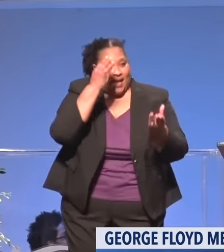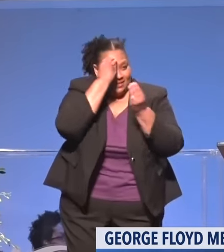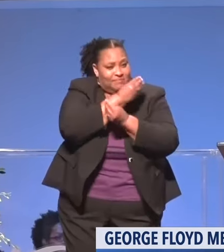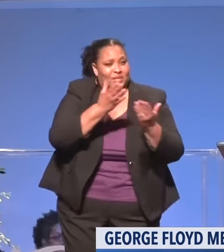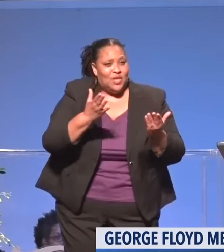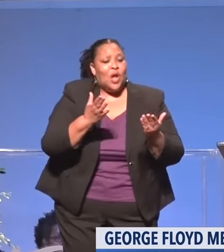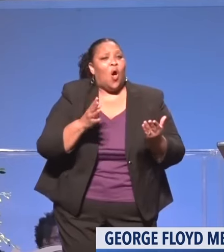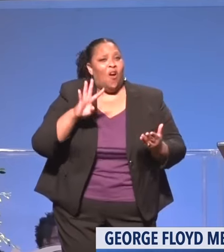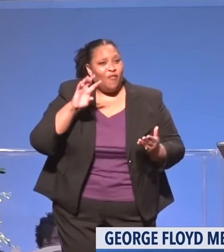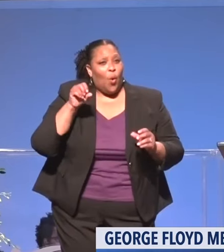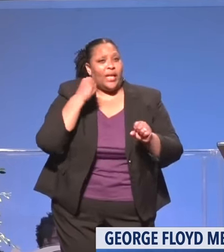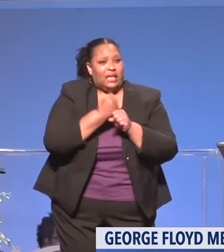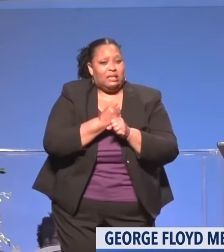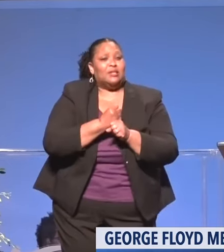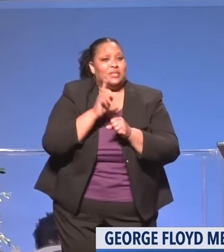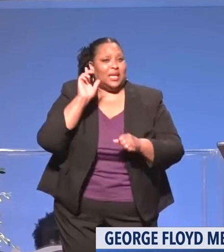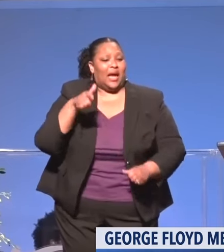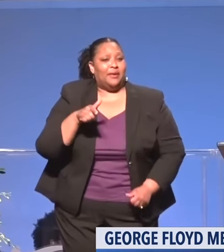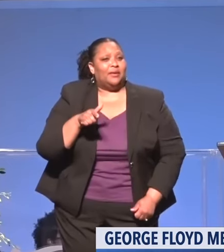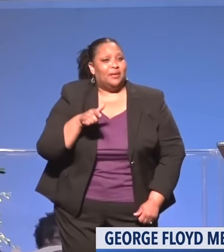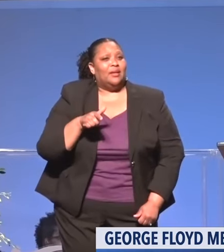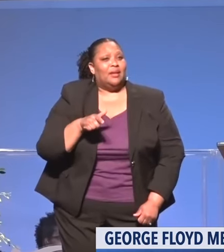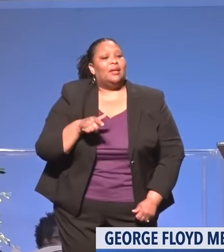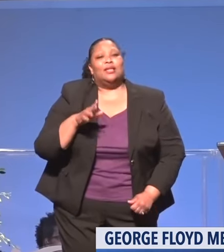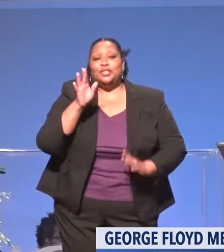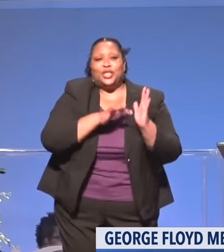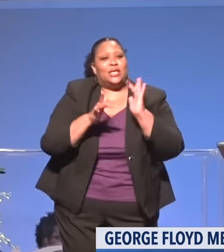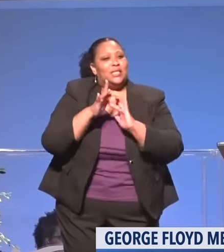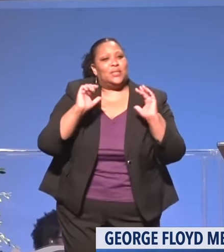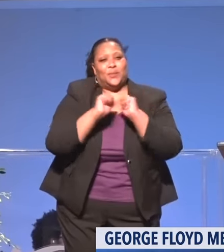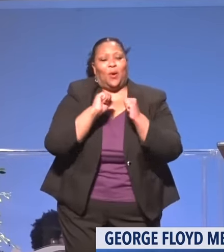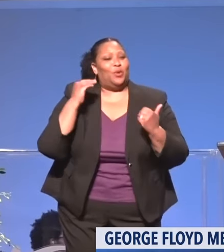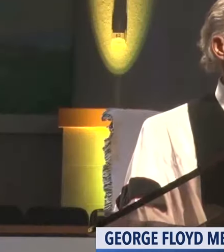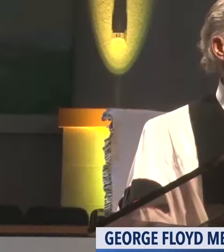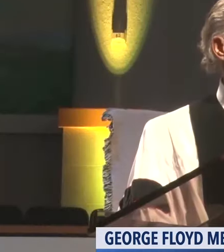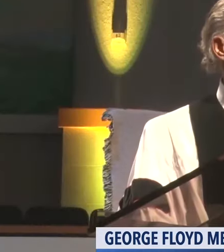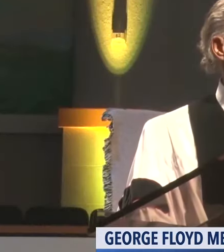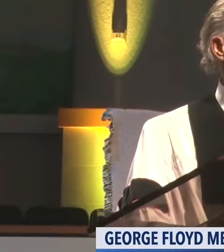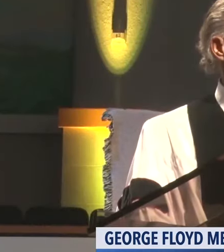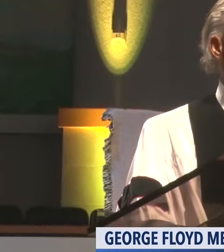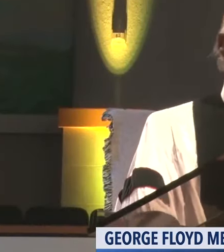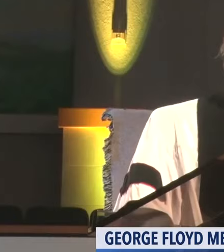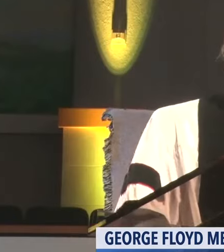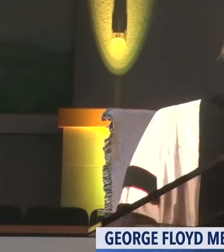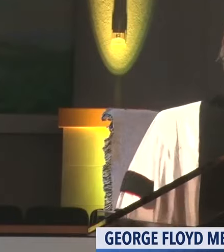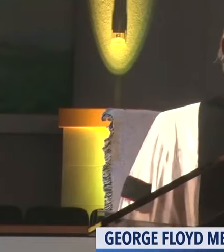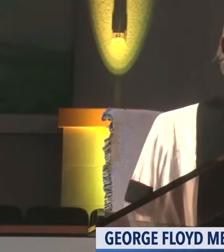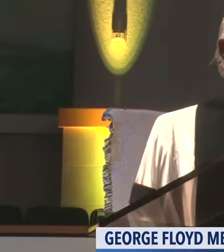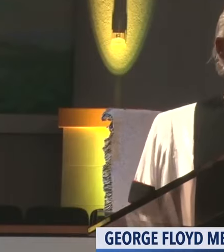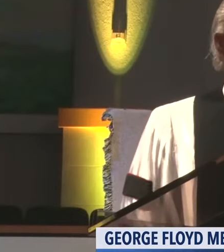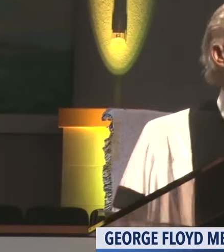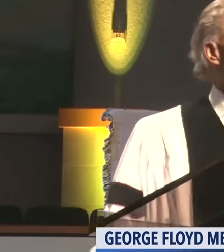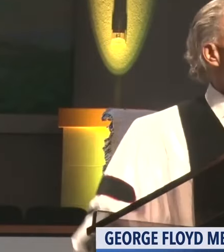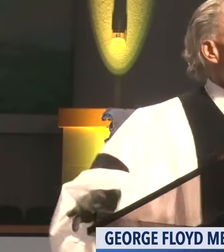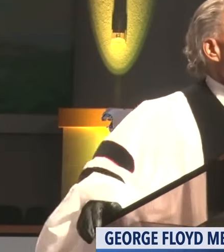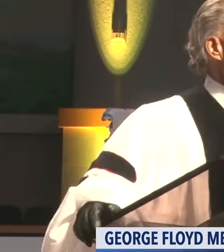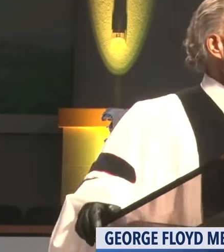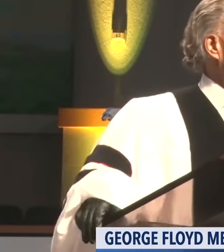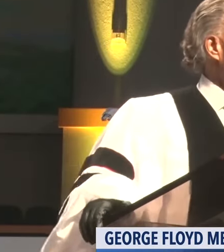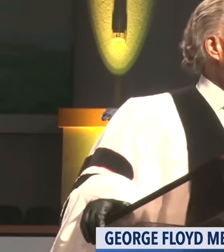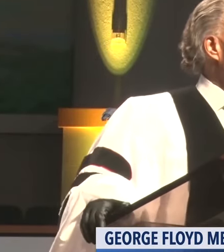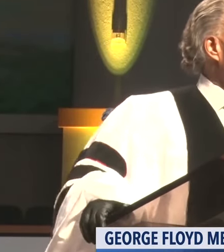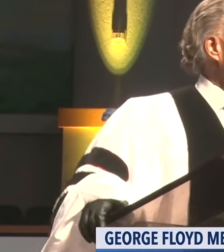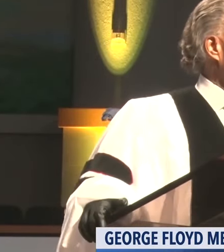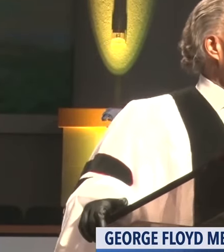tell you 40 years later, he walks with me. He talks with me.